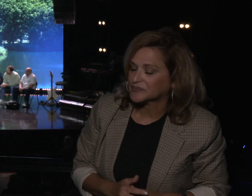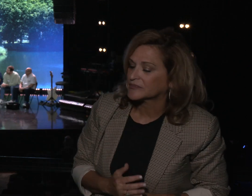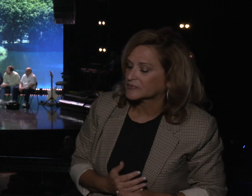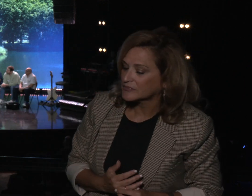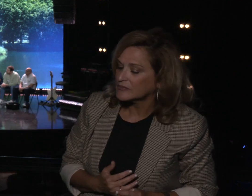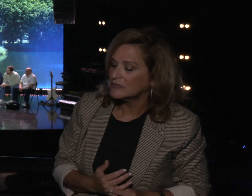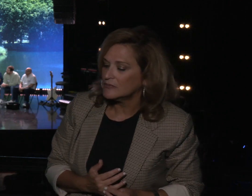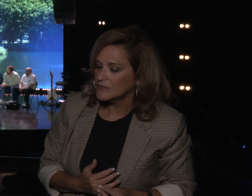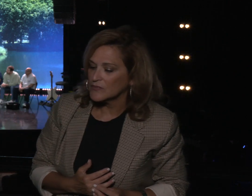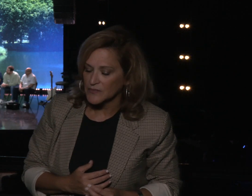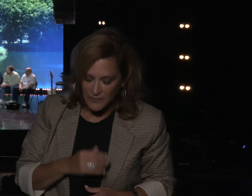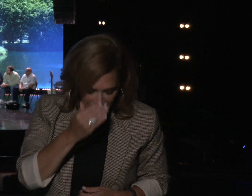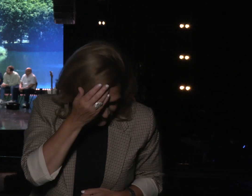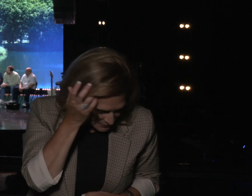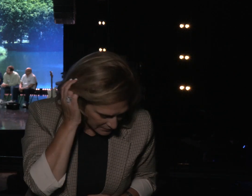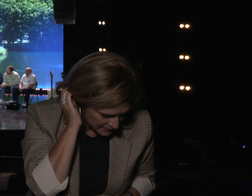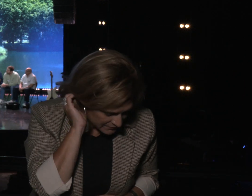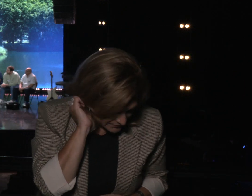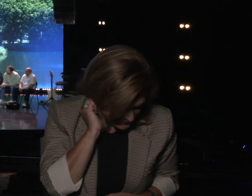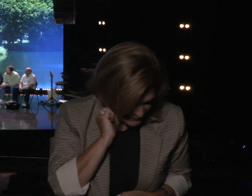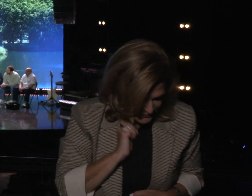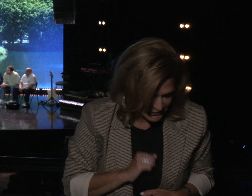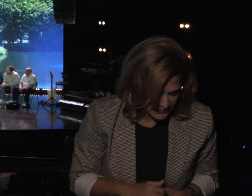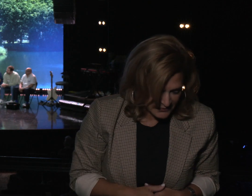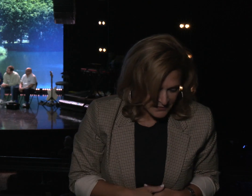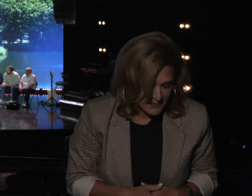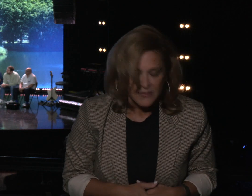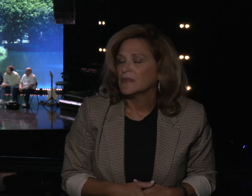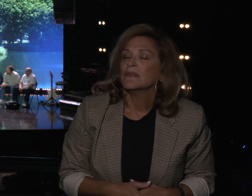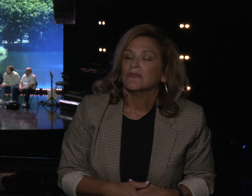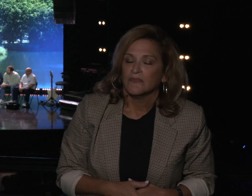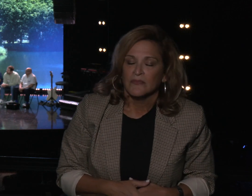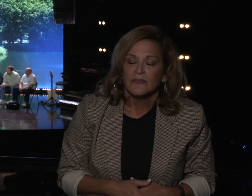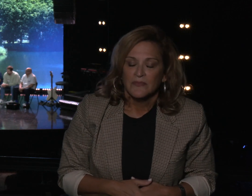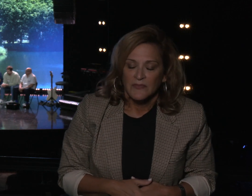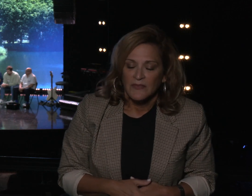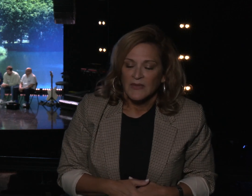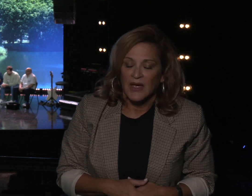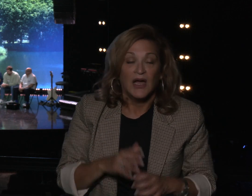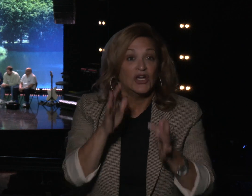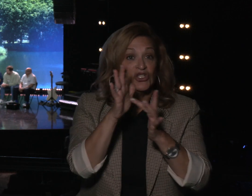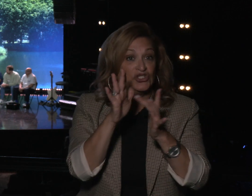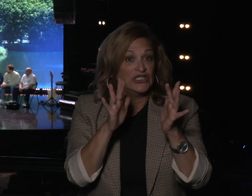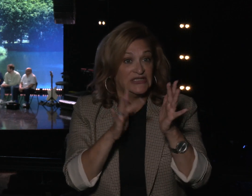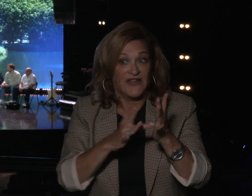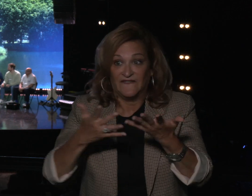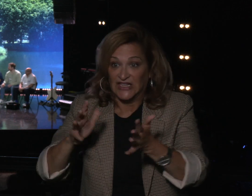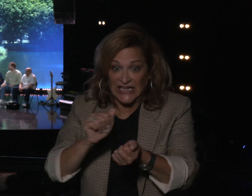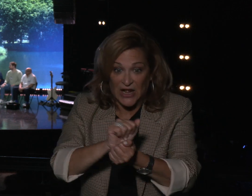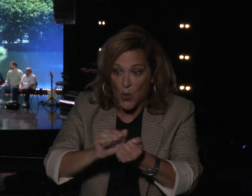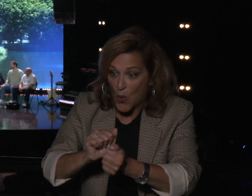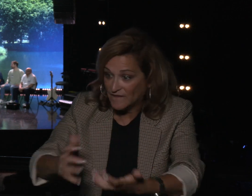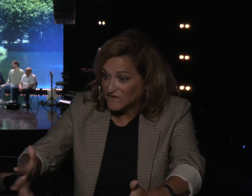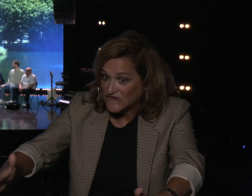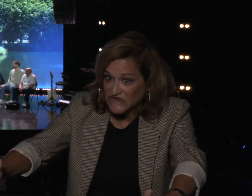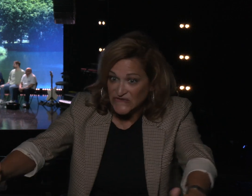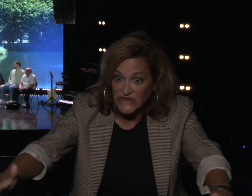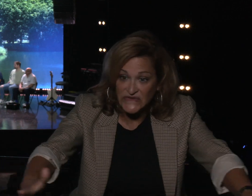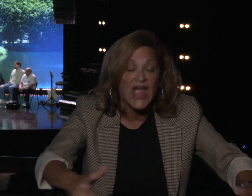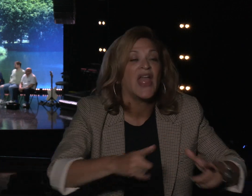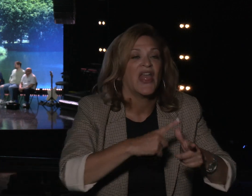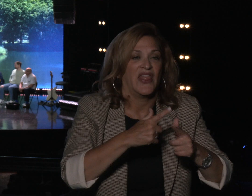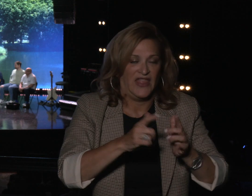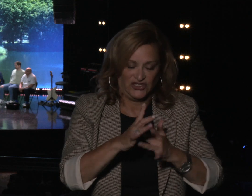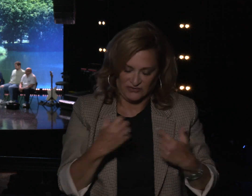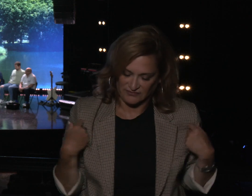back on his clothes, his outer garment. He gets back in the master's uniform and says, hey, do you understand what I did for you?